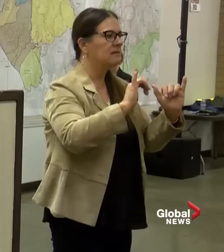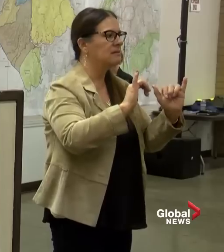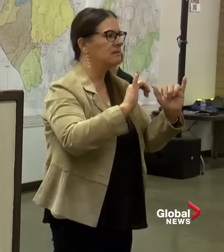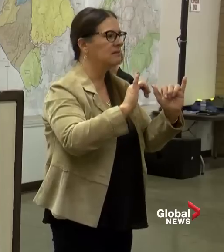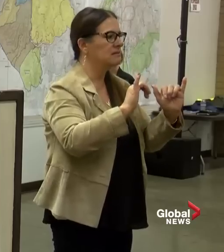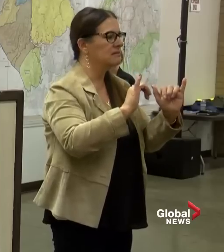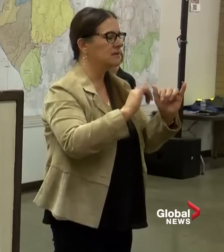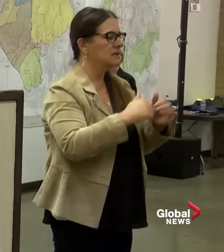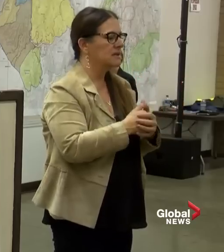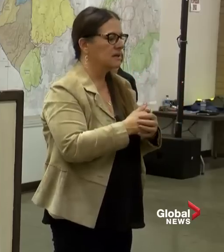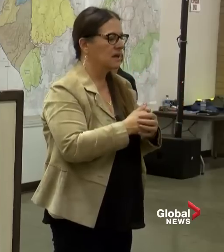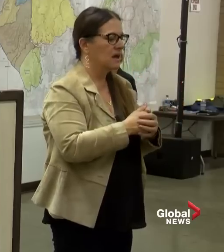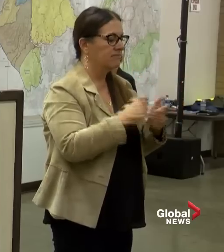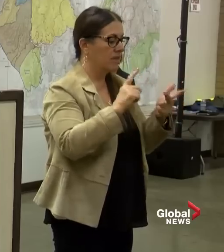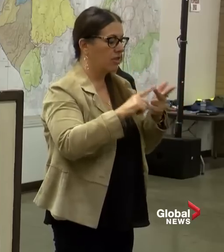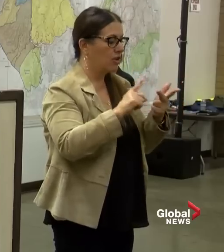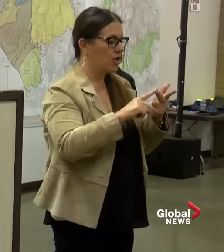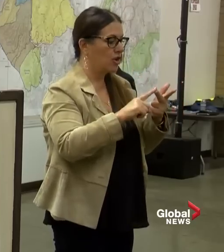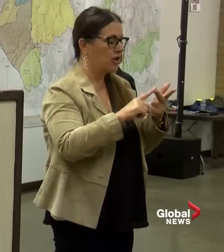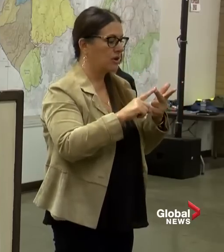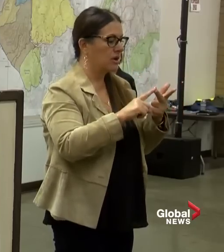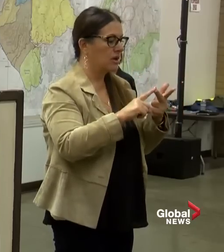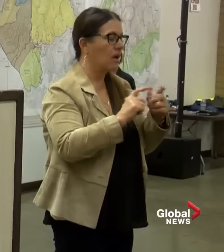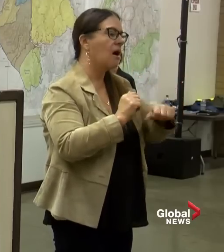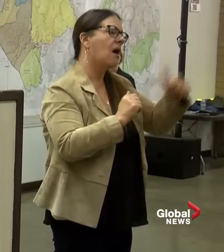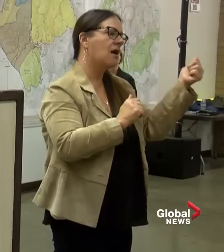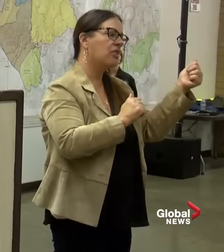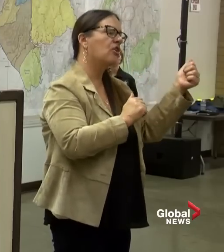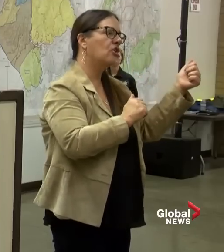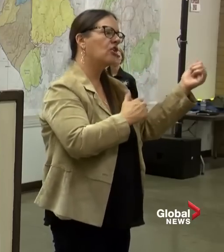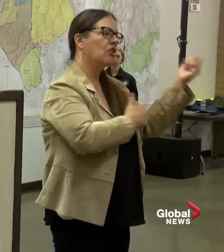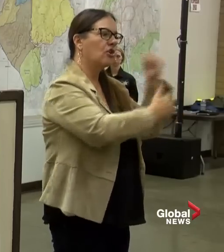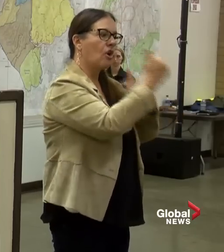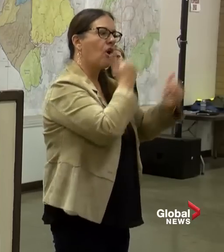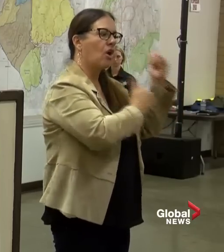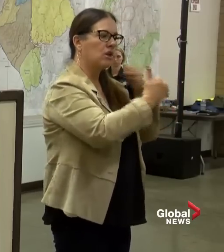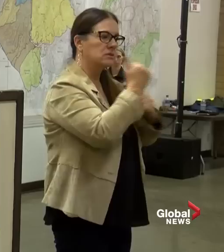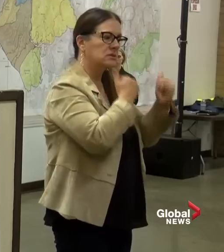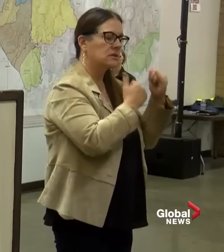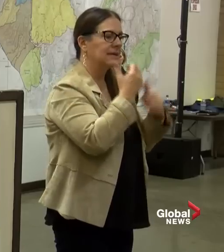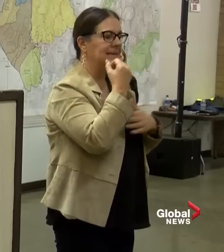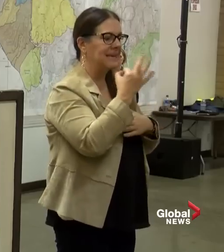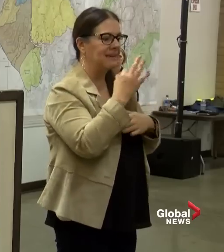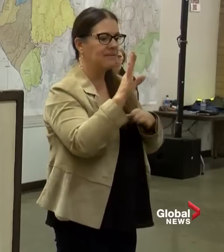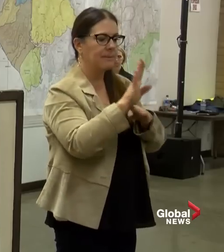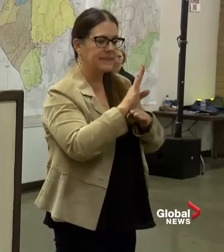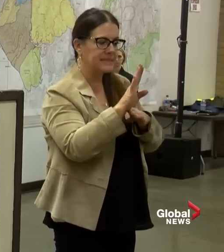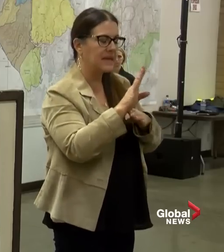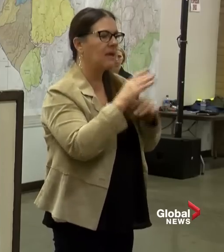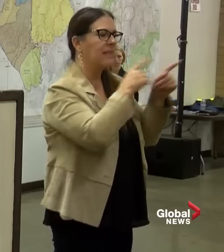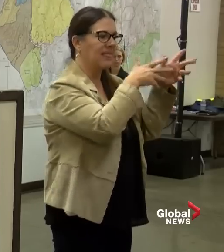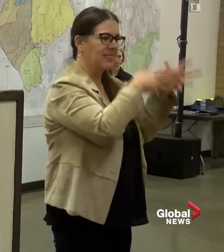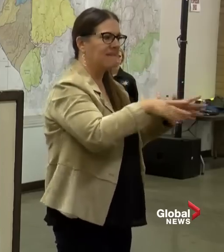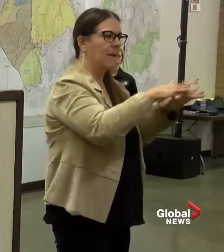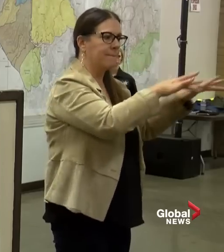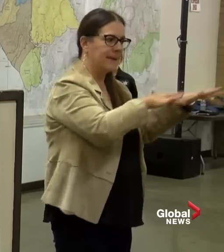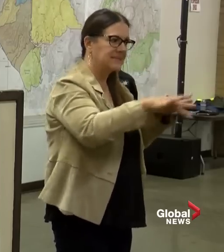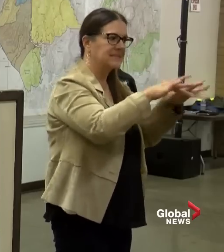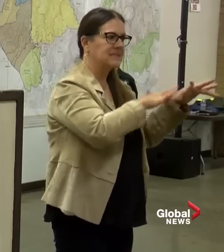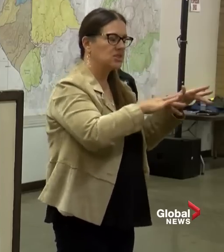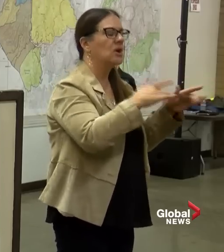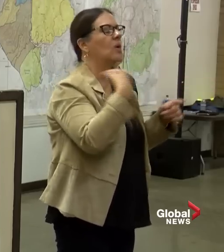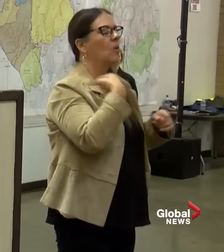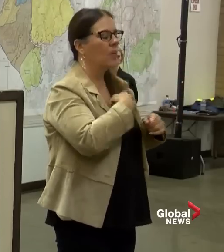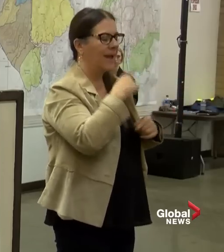to the list. Third are the calls that we receive, or if the lines are busy, the messages that are left as a result of those calls.